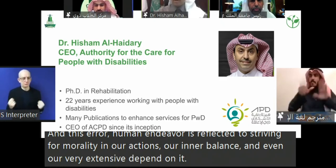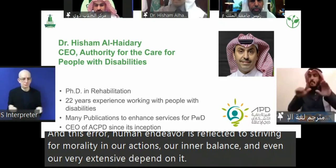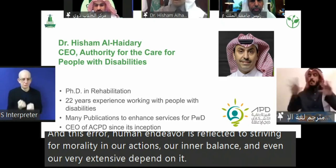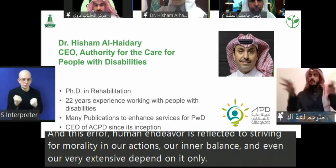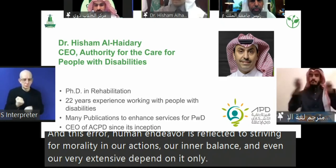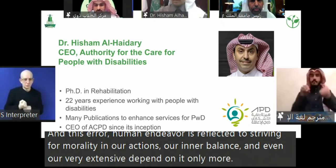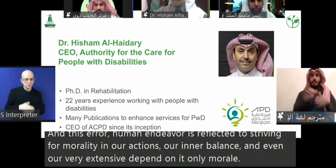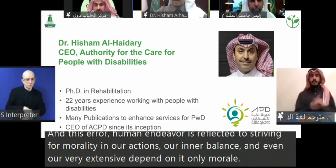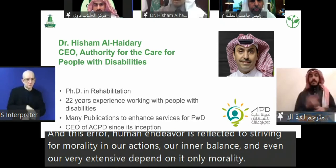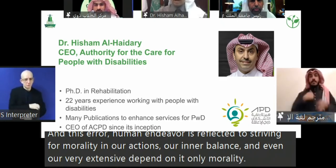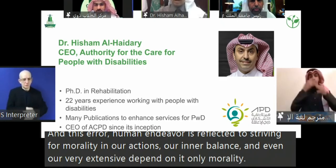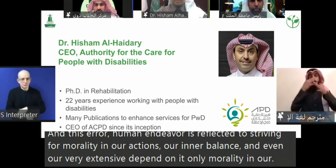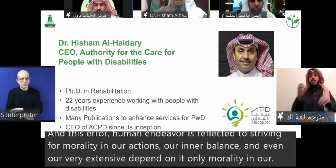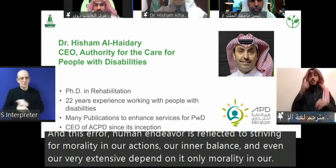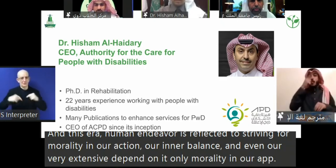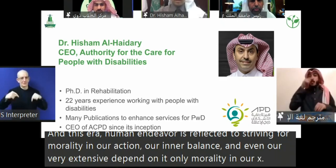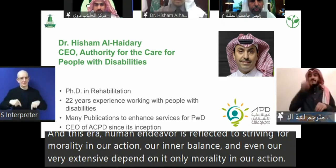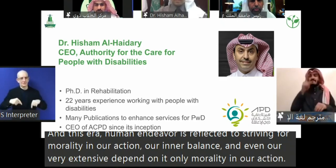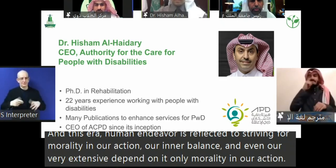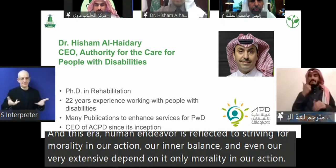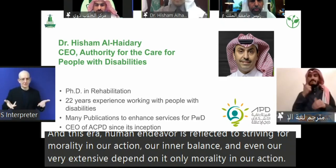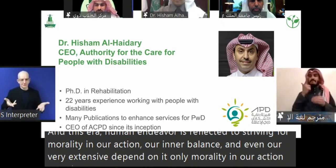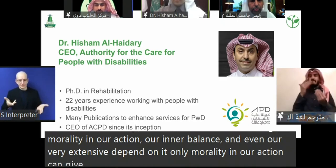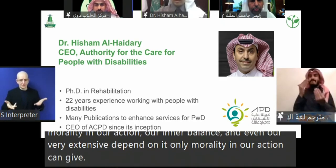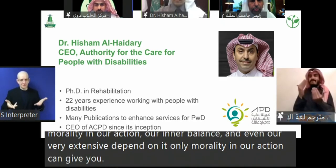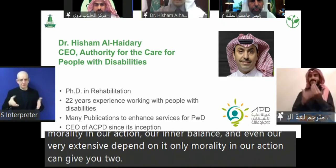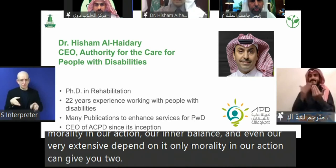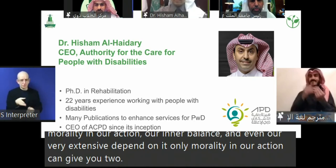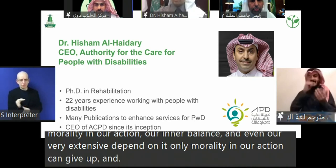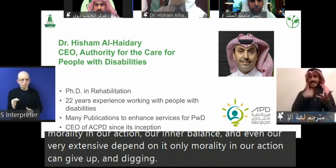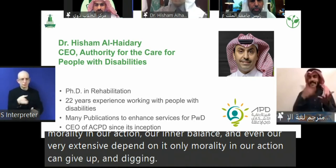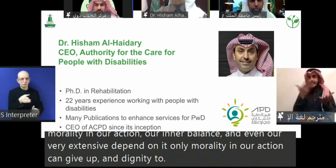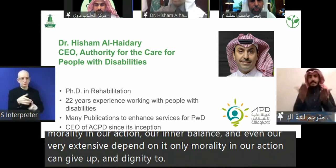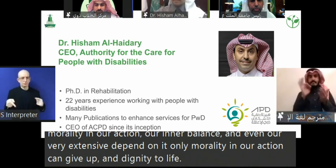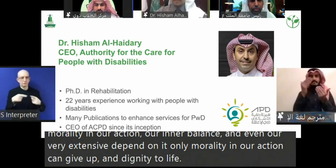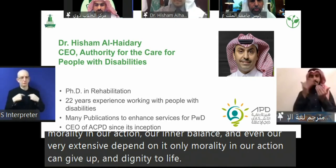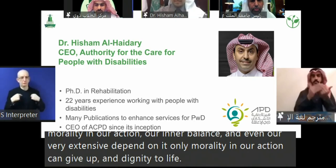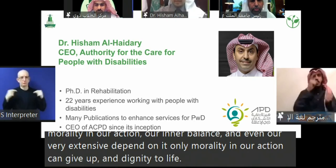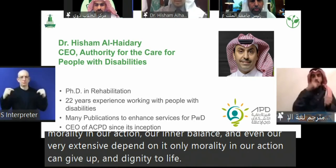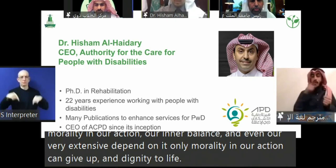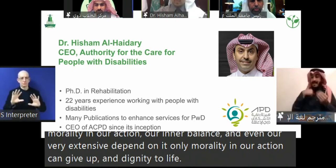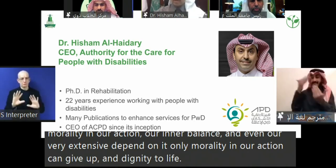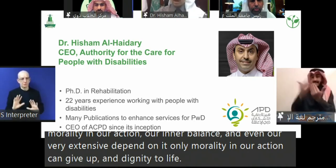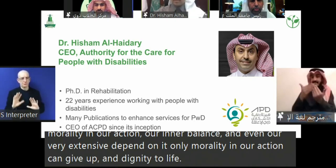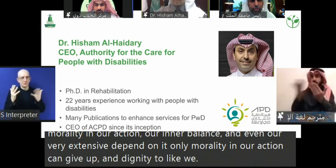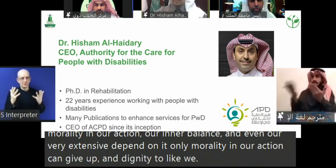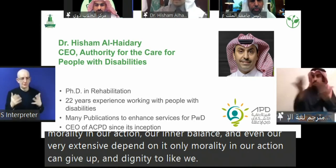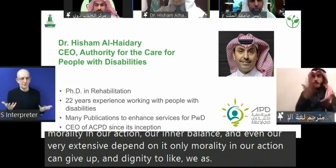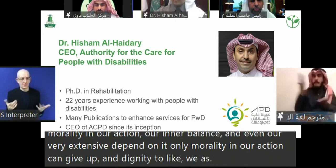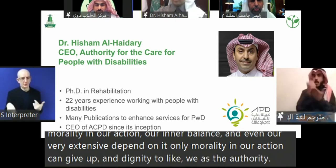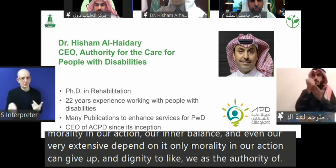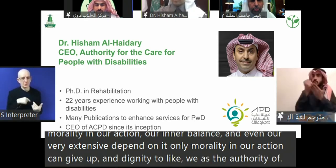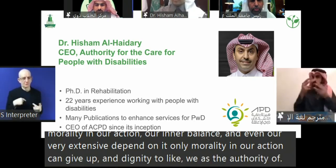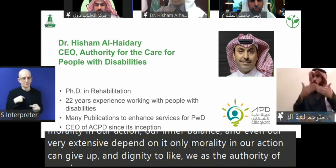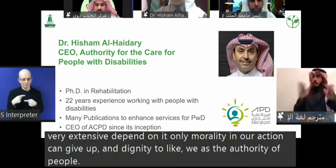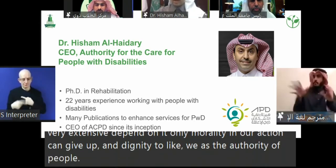Only morality in our action can give beauty and dignity to life. We, as the authority of